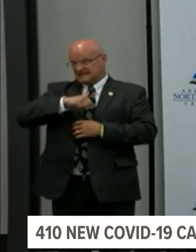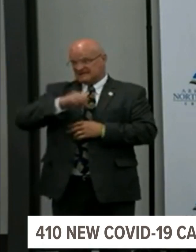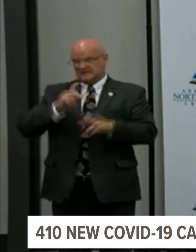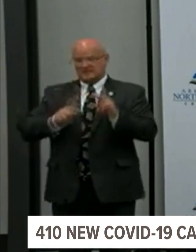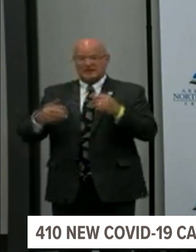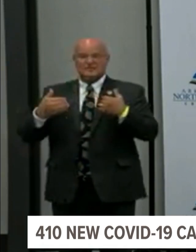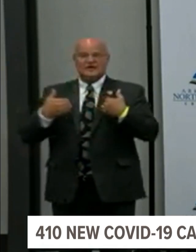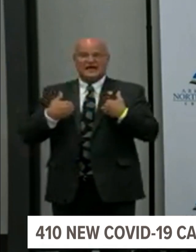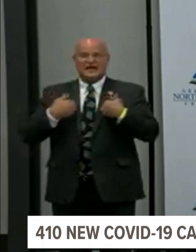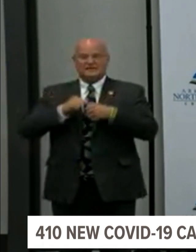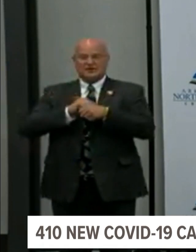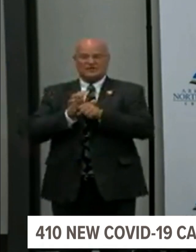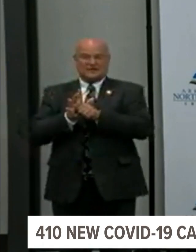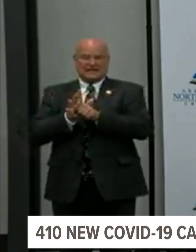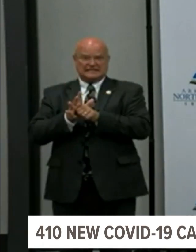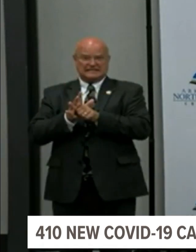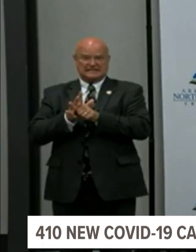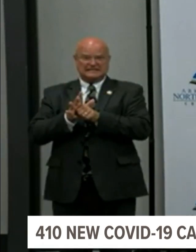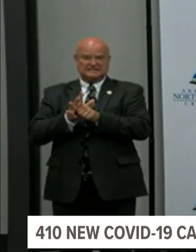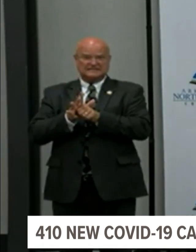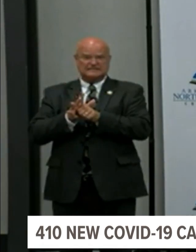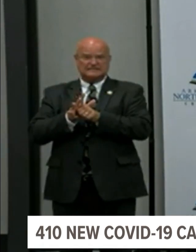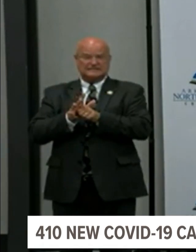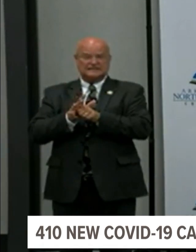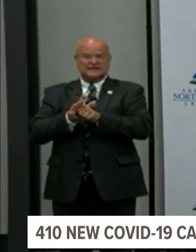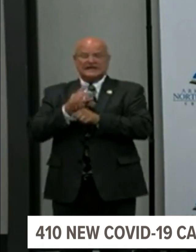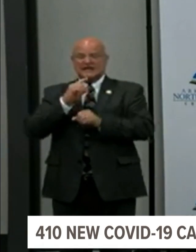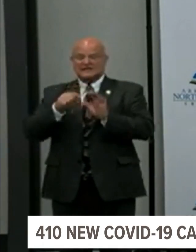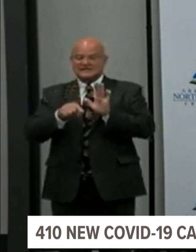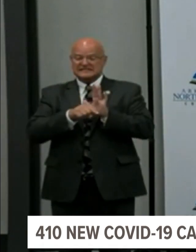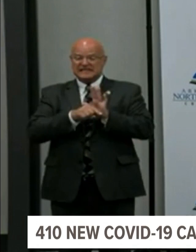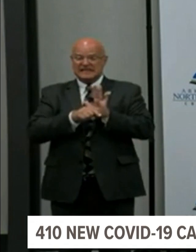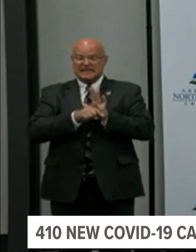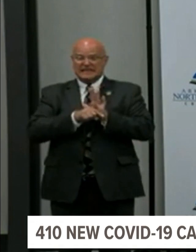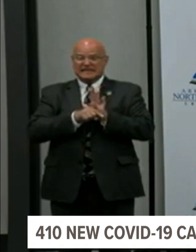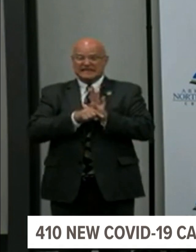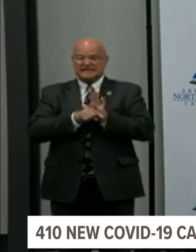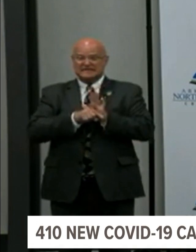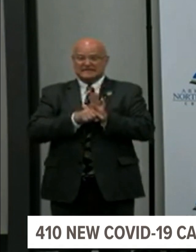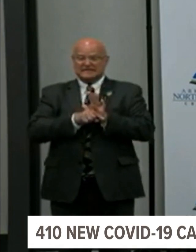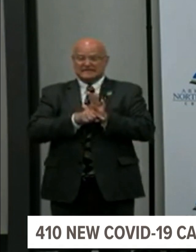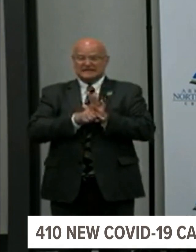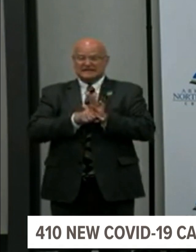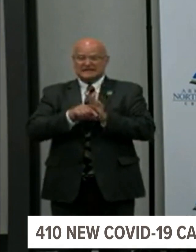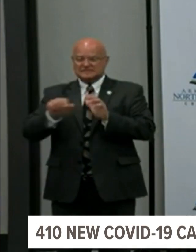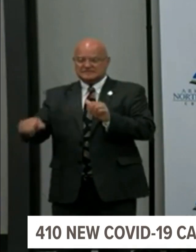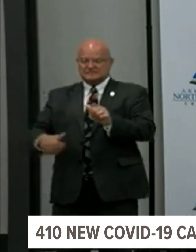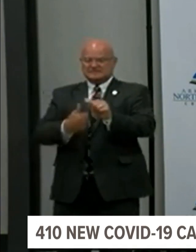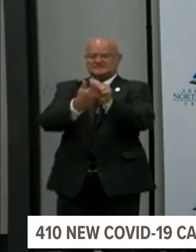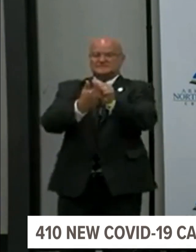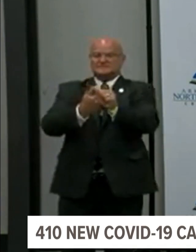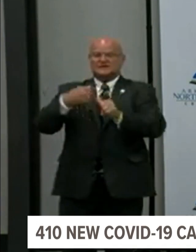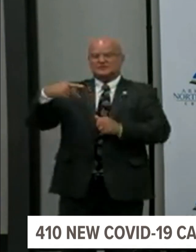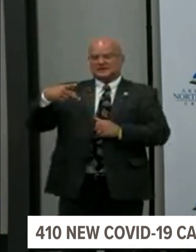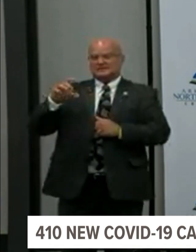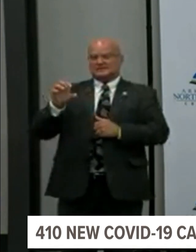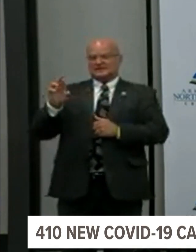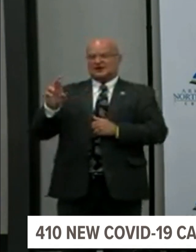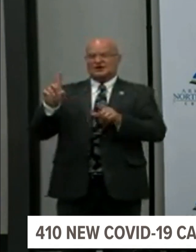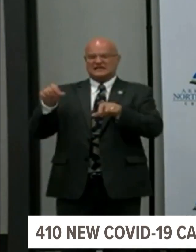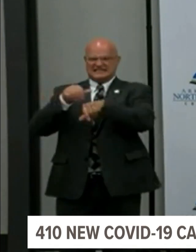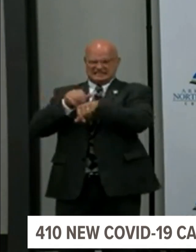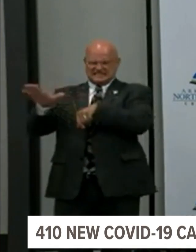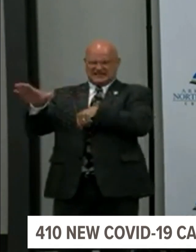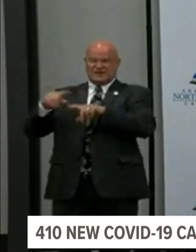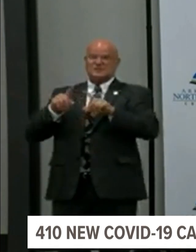have COVID-19. So if it's negative, you have to back it up with a PCR test and send that off.